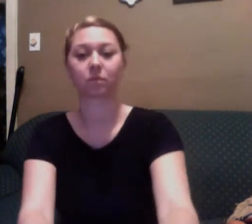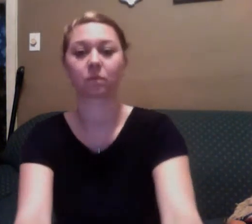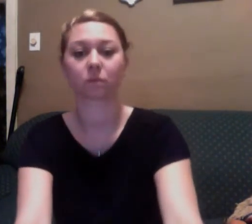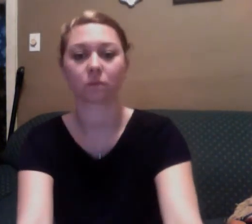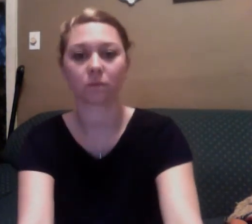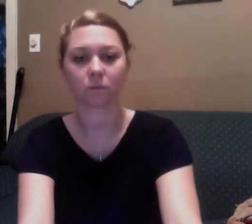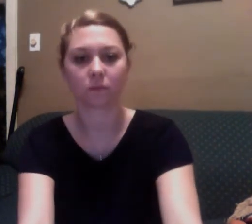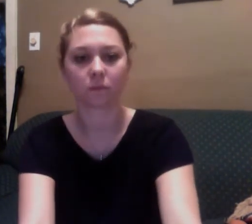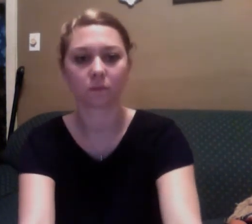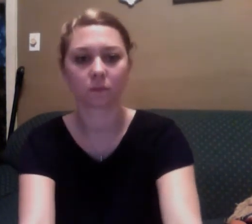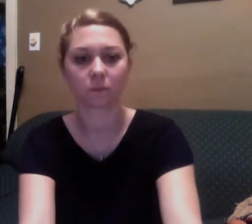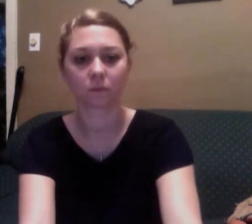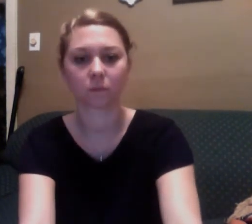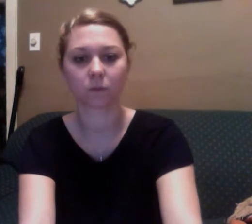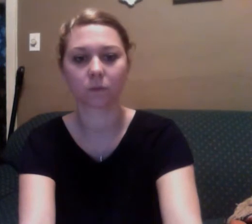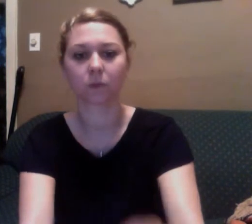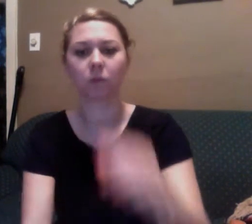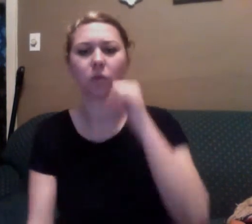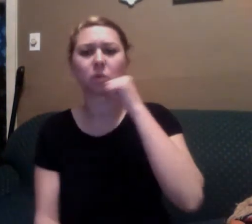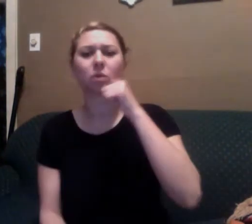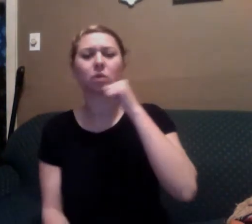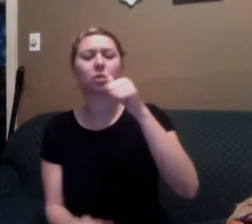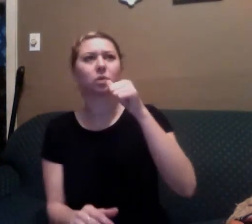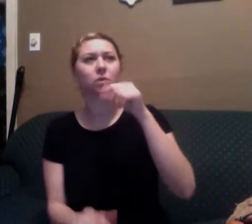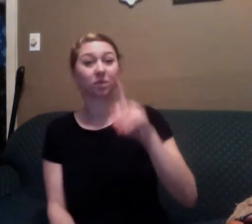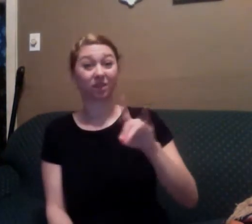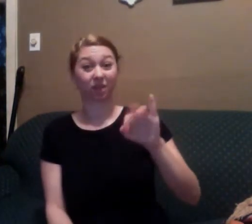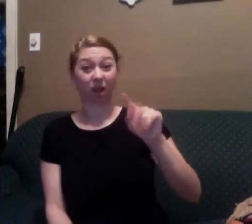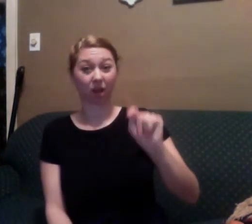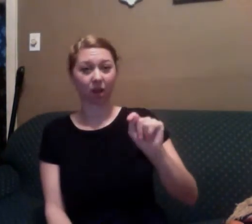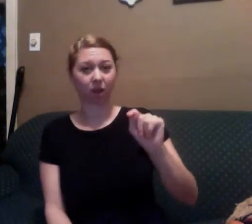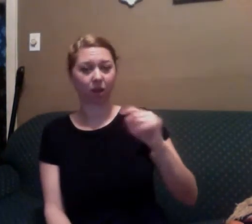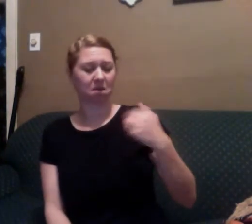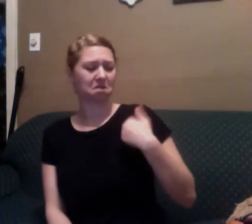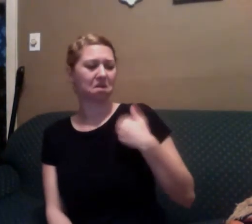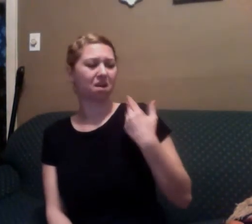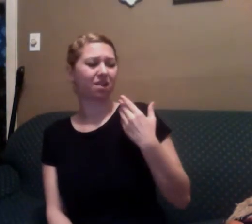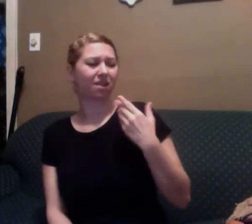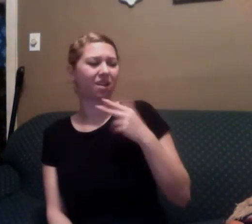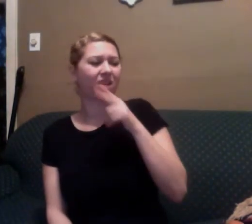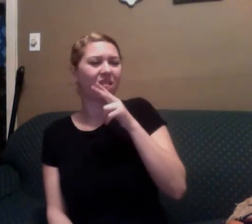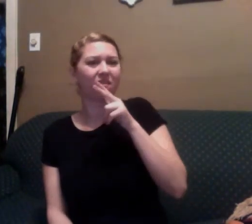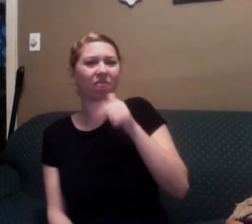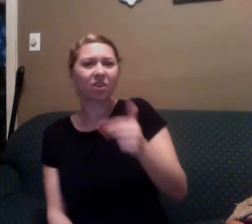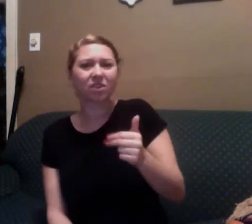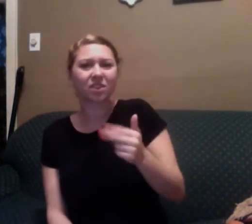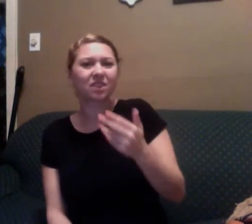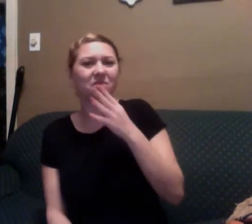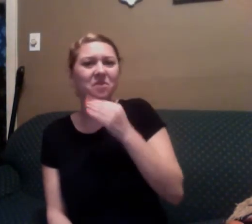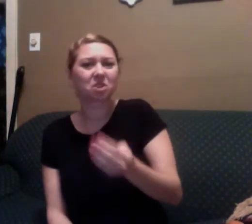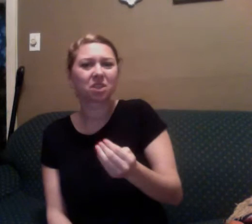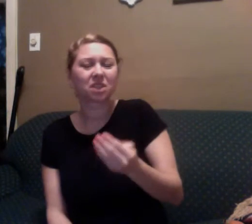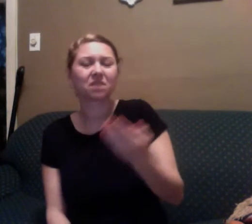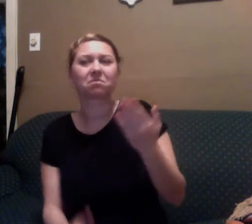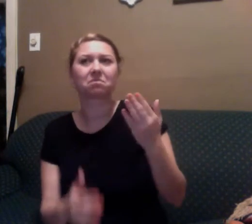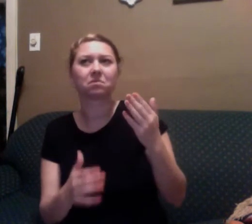who diet in their early teenage years are 3 times more likely to become overweight 5 years later,